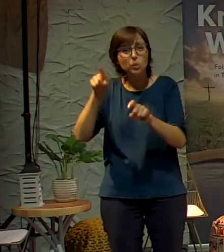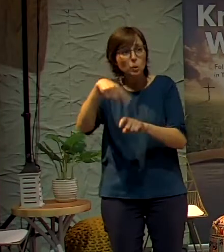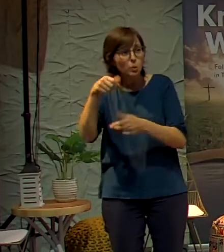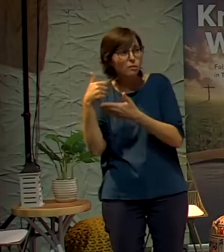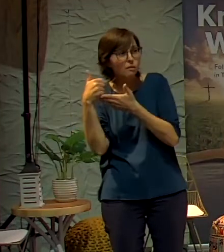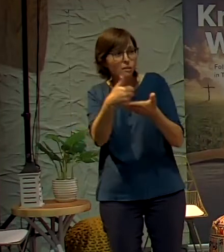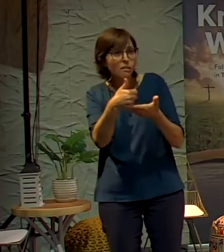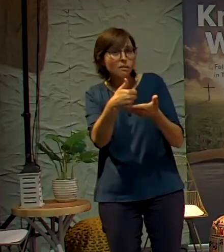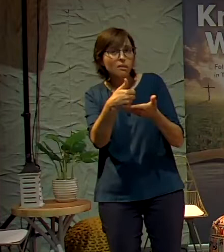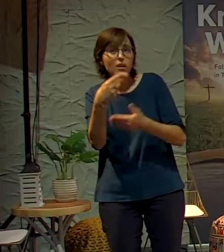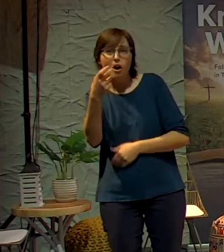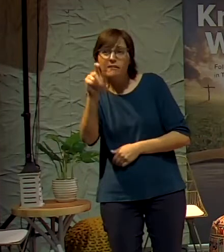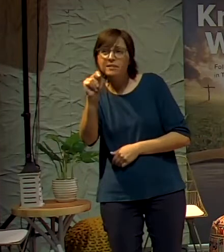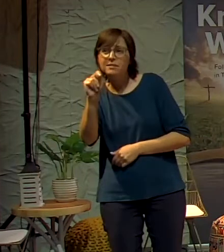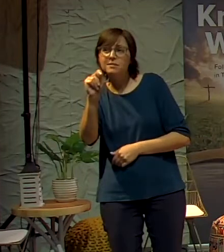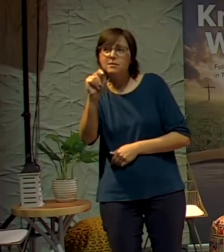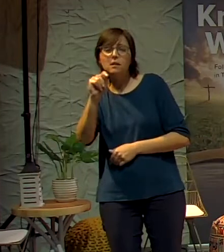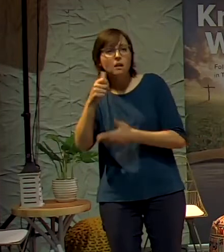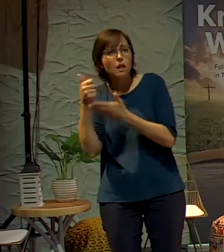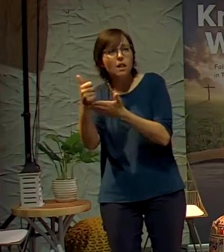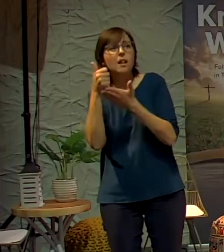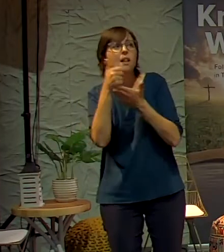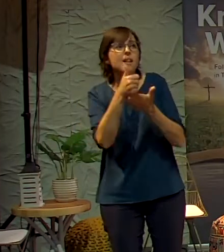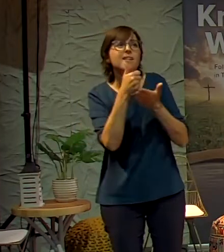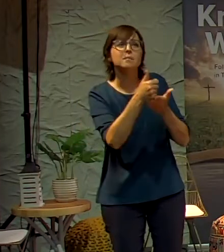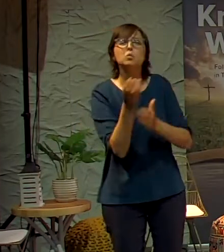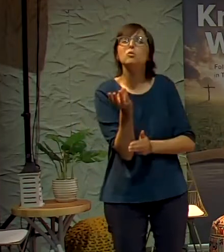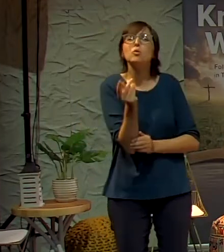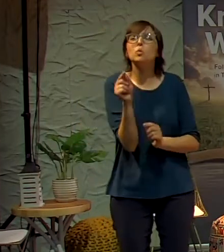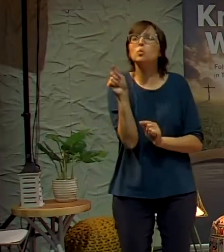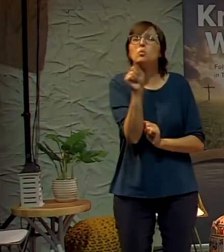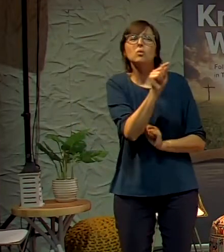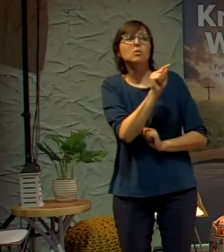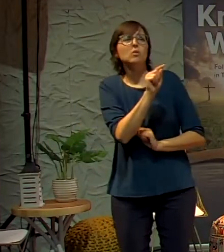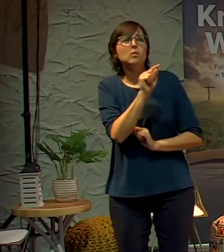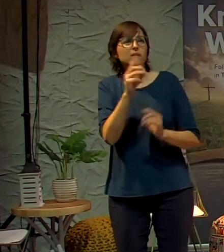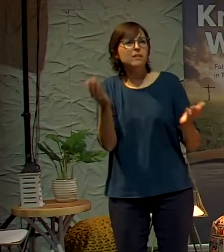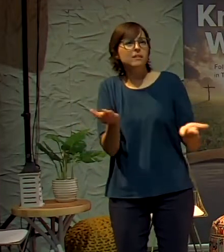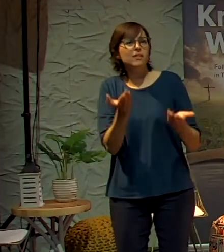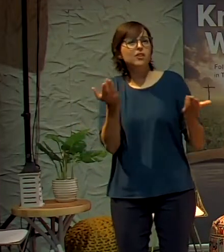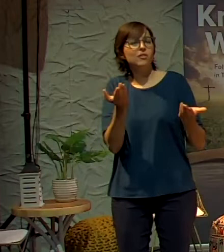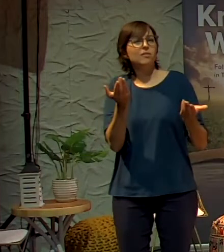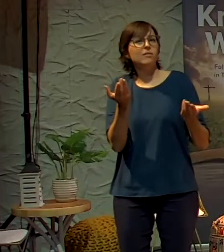Will you lend your hand to the harvest that is huge? There's just few workers on the harvest field.